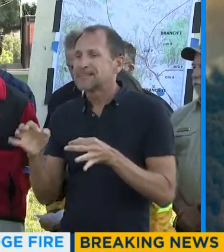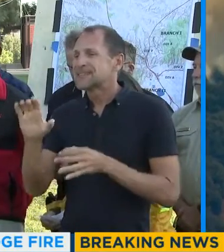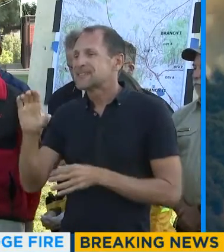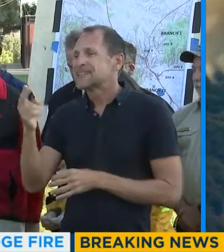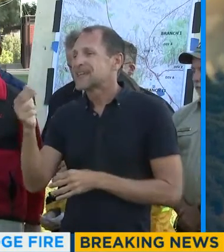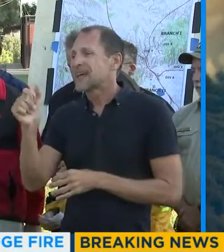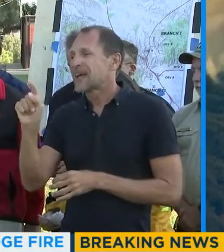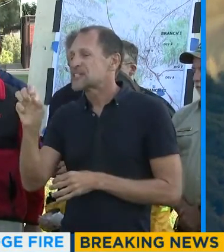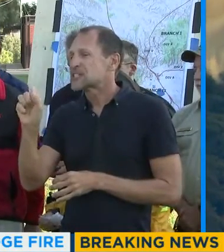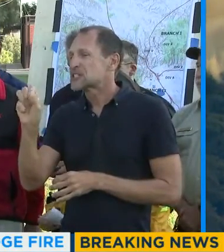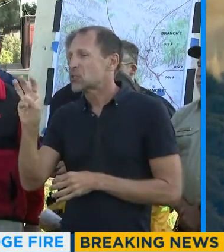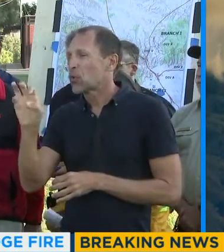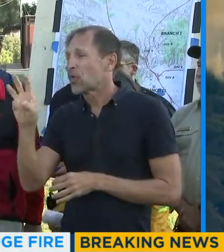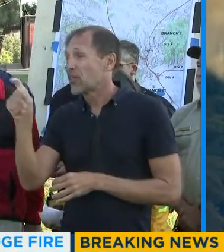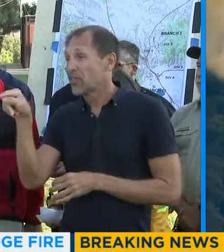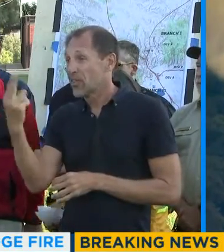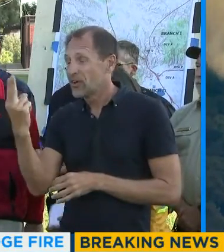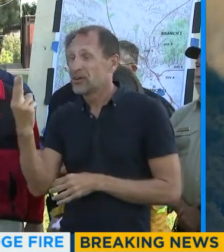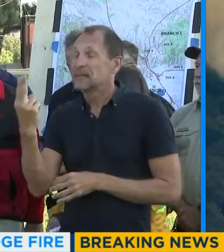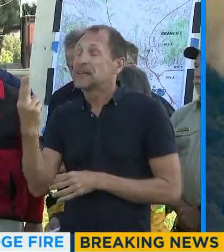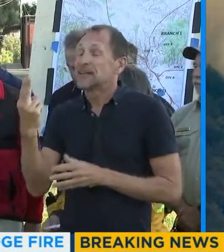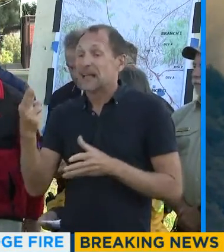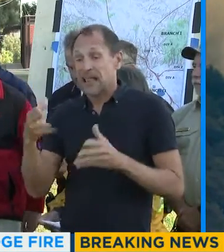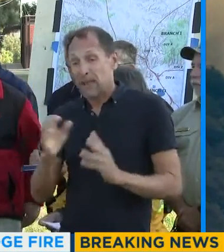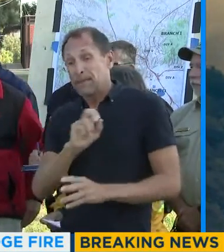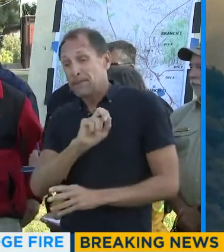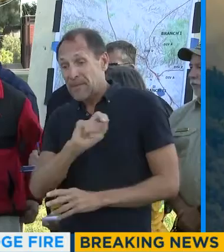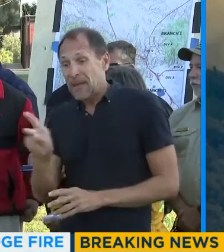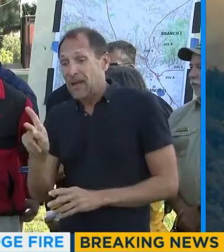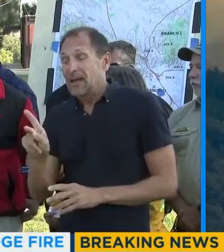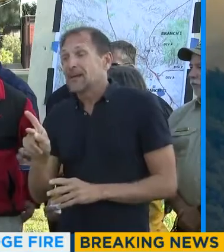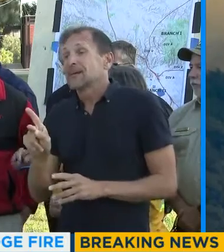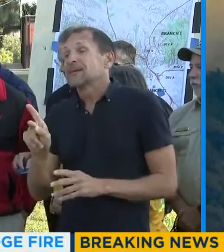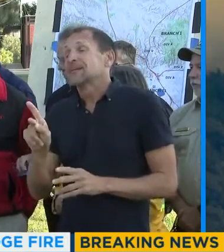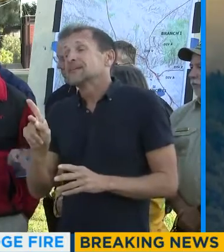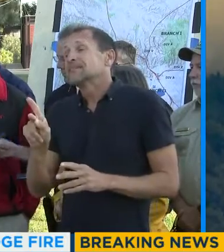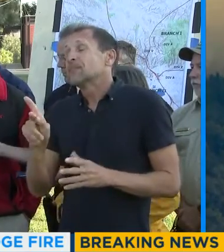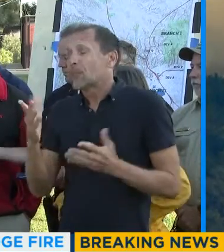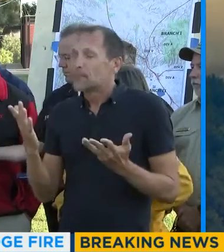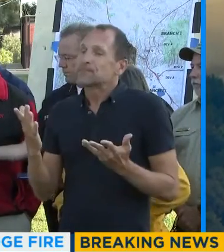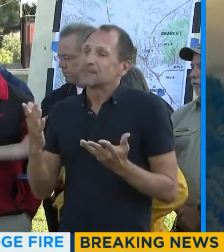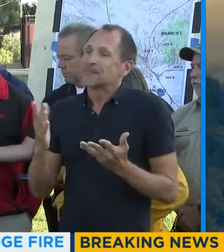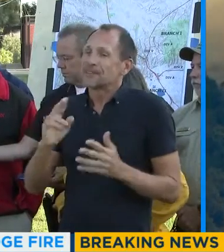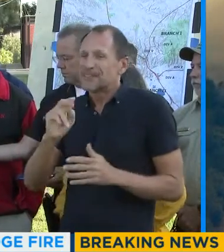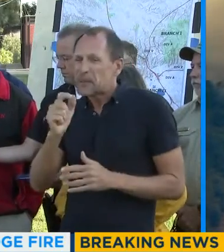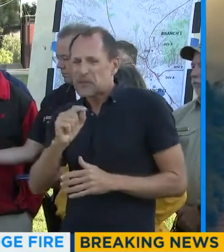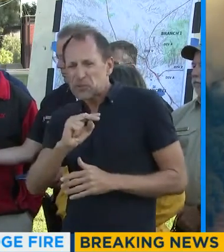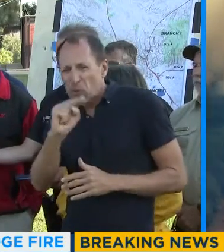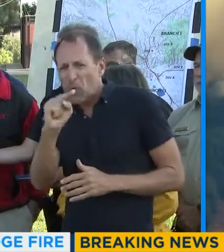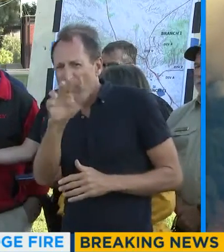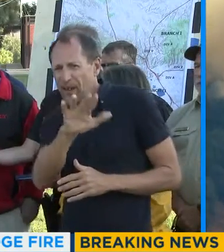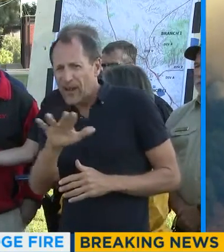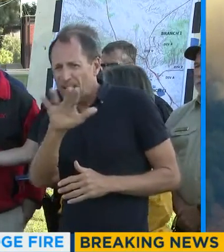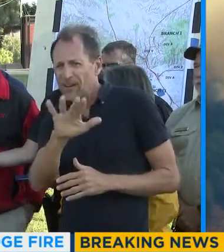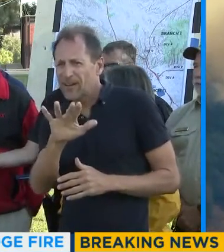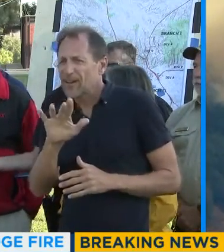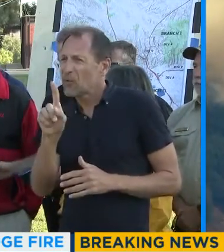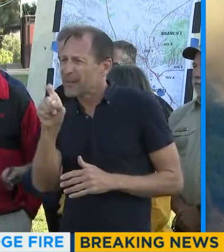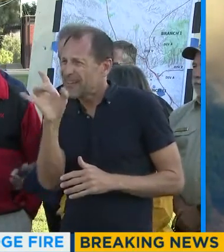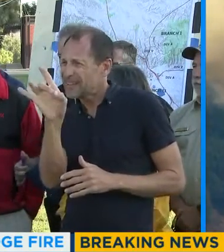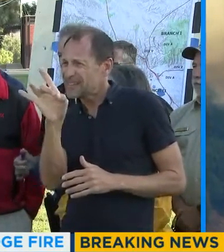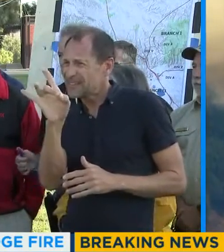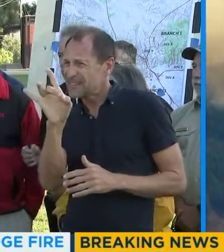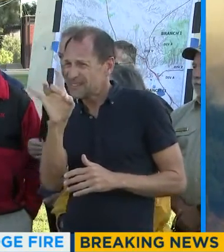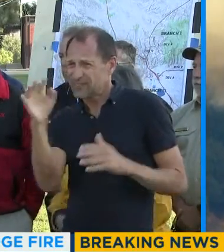So out of an abundance of caution, we evacuated a small portion north of Chatsworth, right below the 118